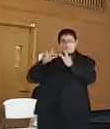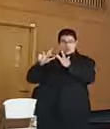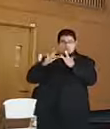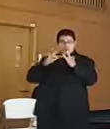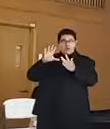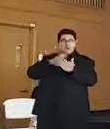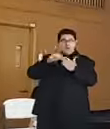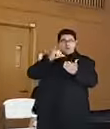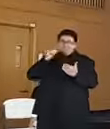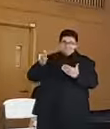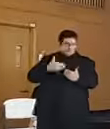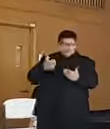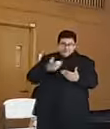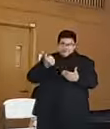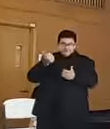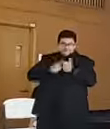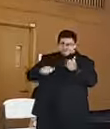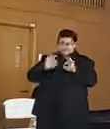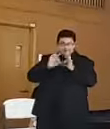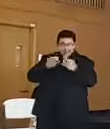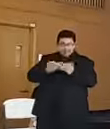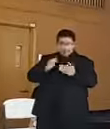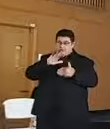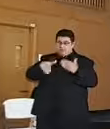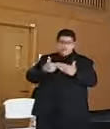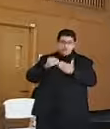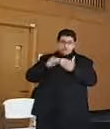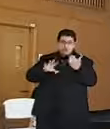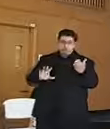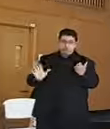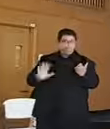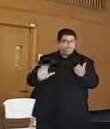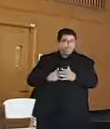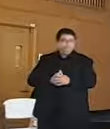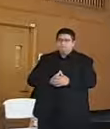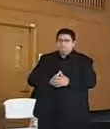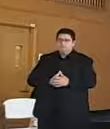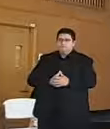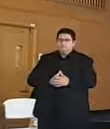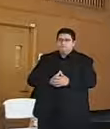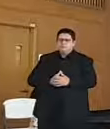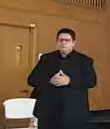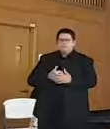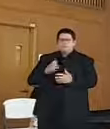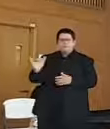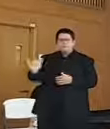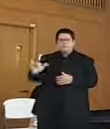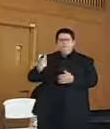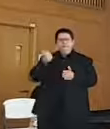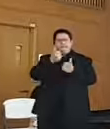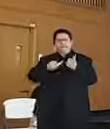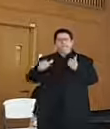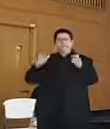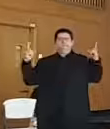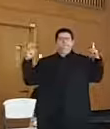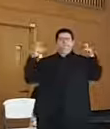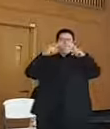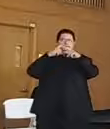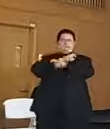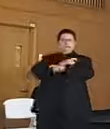is not easy for every family or every student. Like every complex issue we face in St. Louis